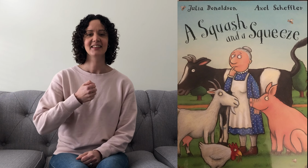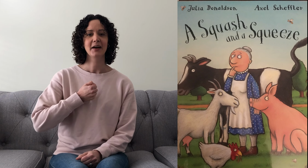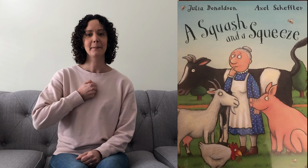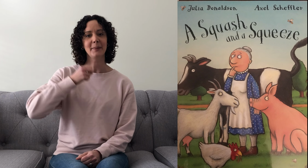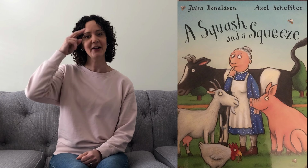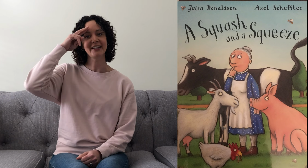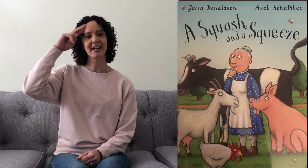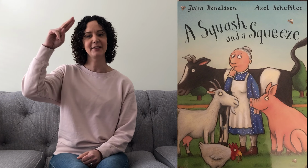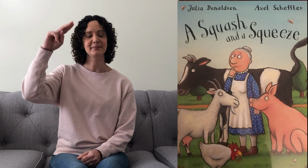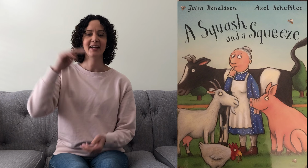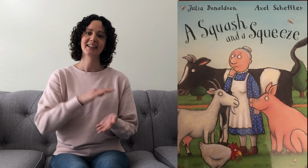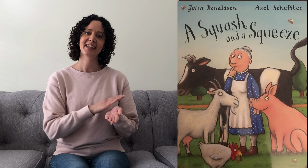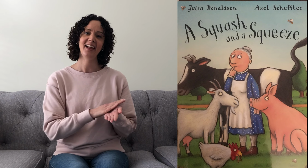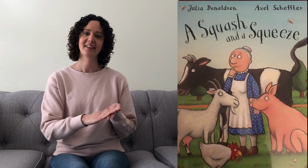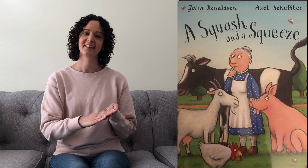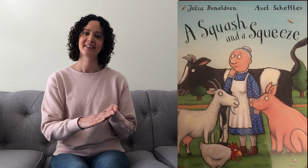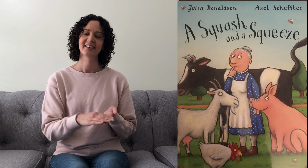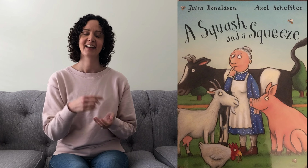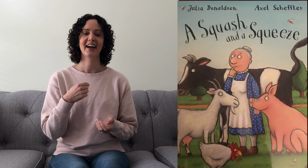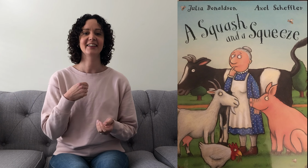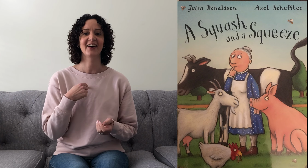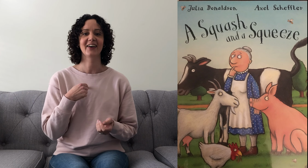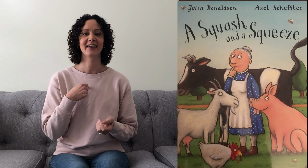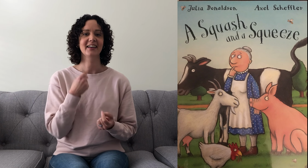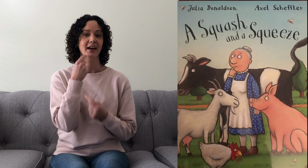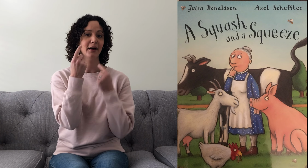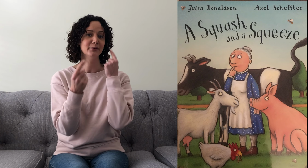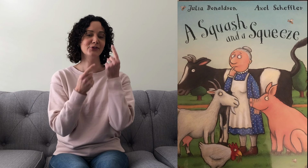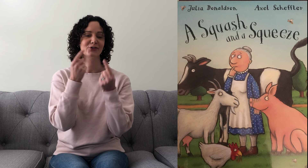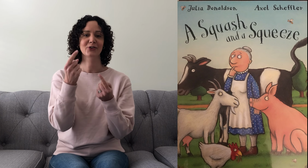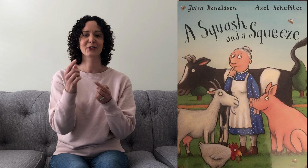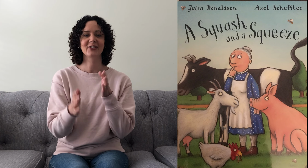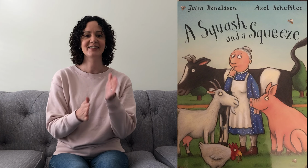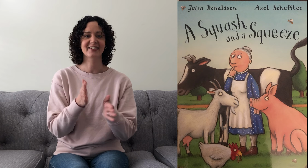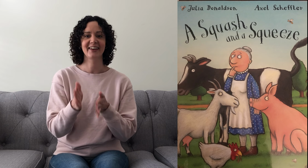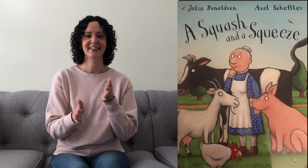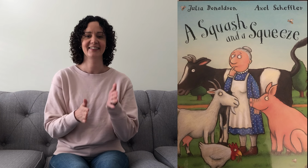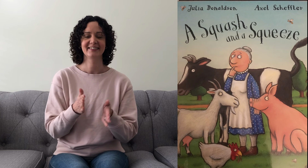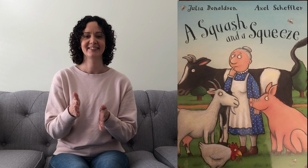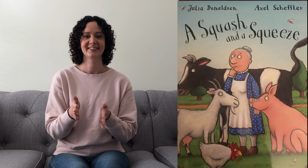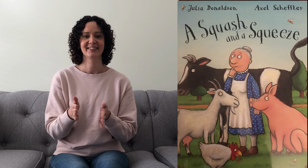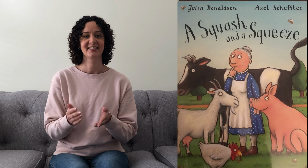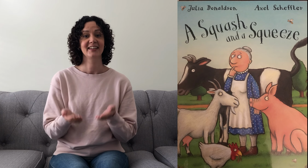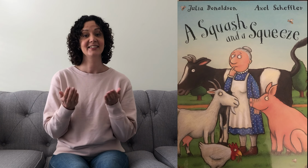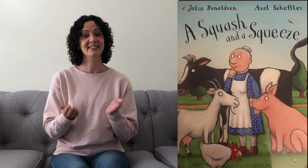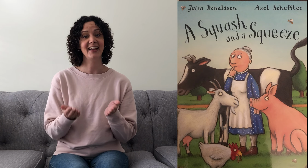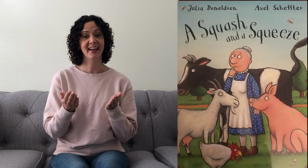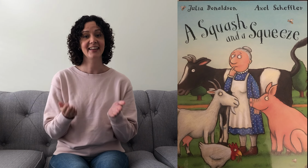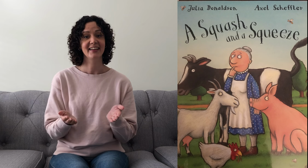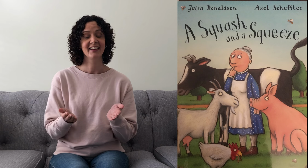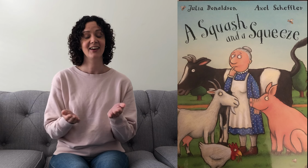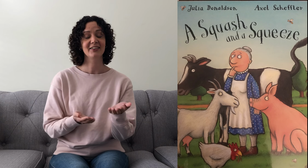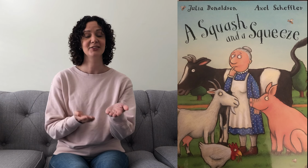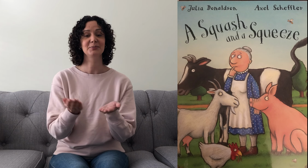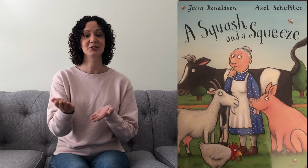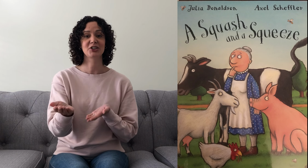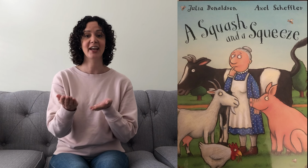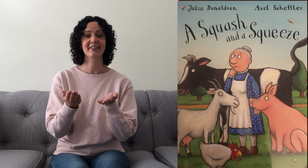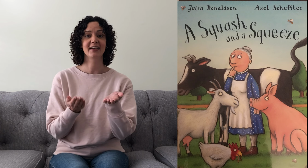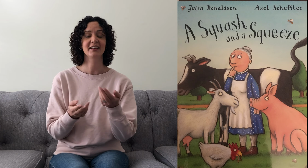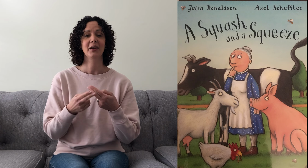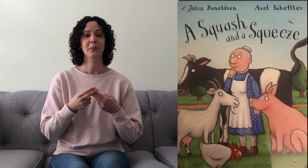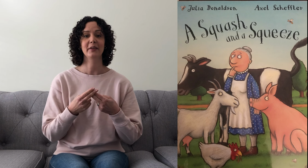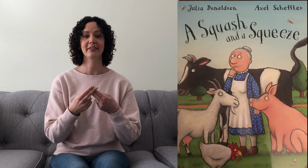Hello, my name is Helen and I am a story signer. Today I'm going to